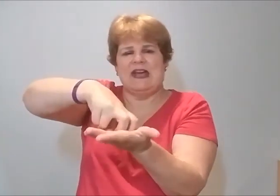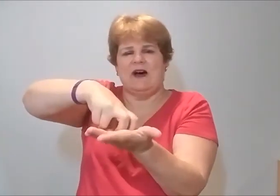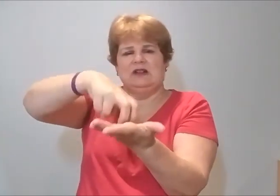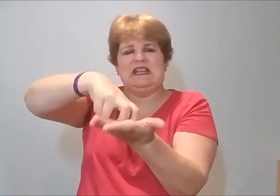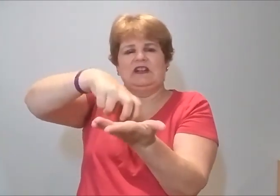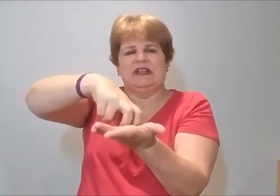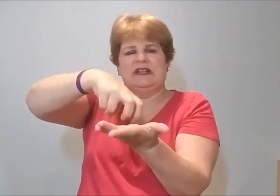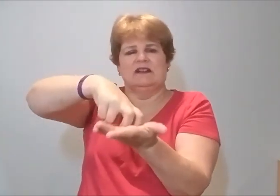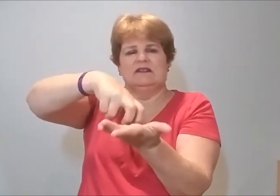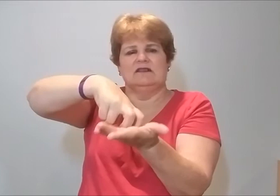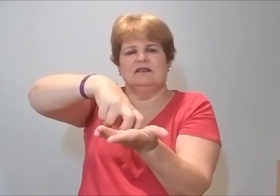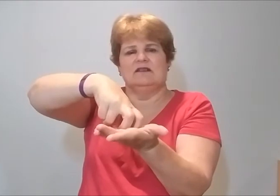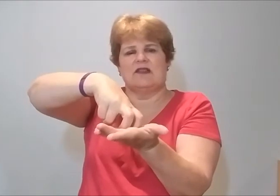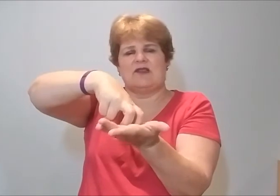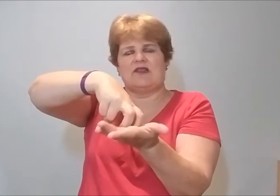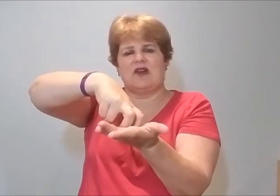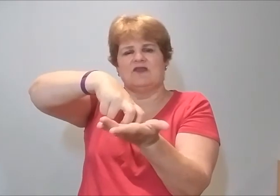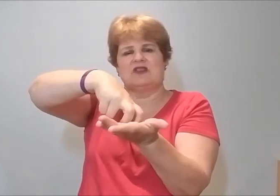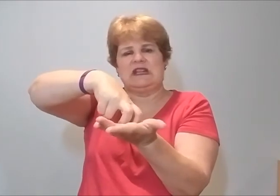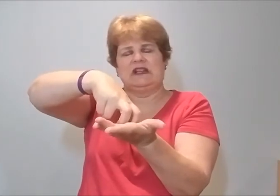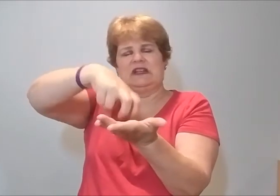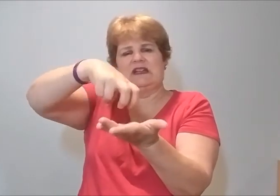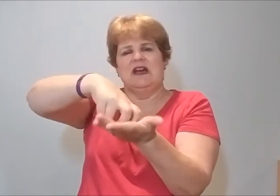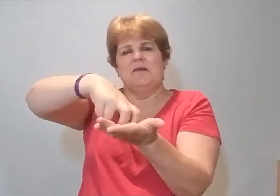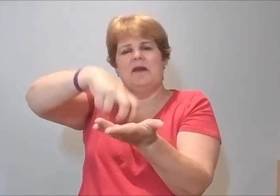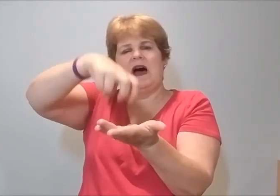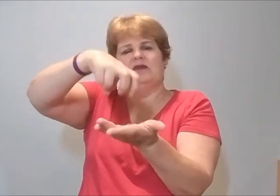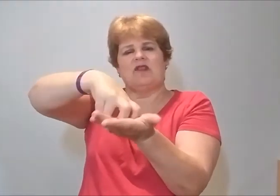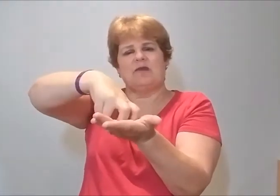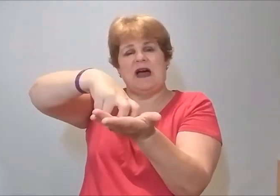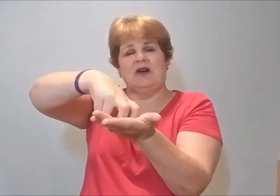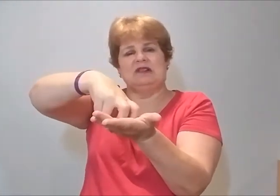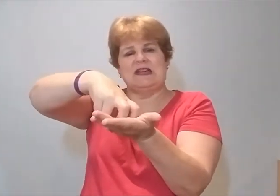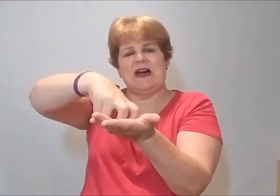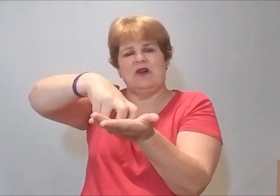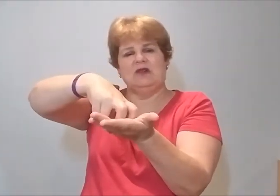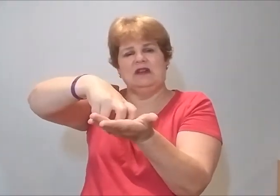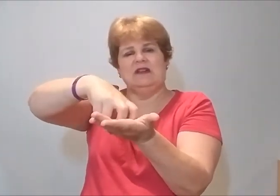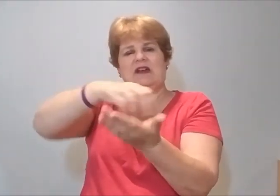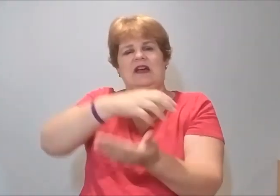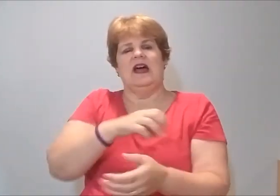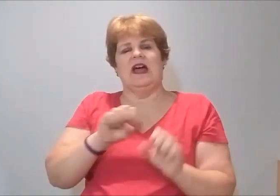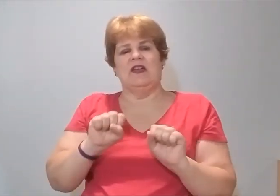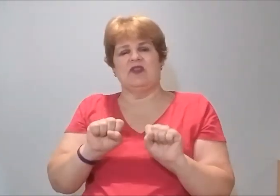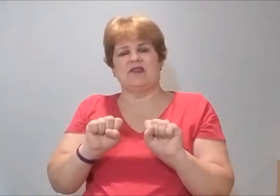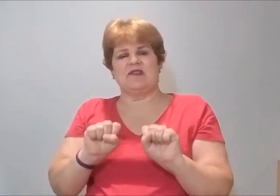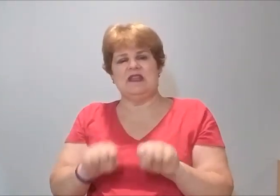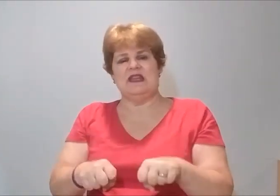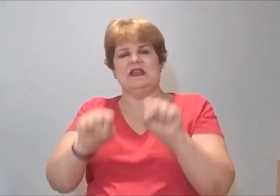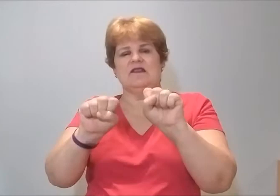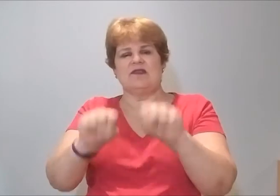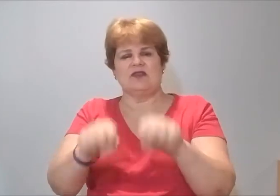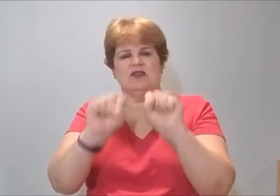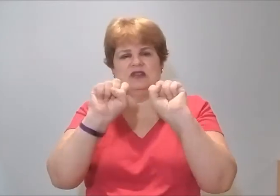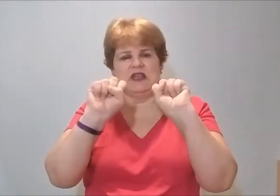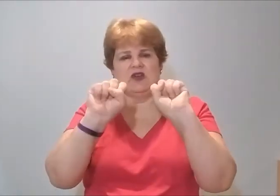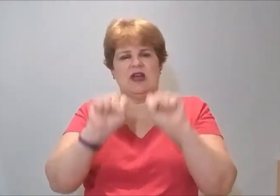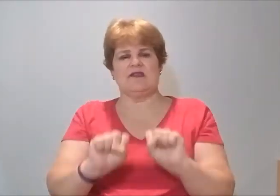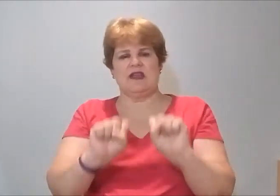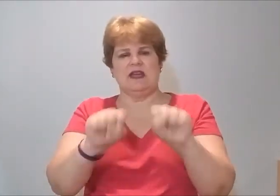down, kneeling. It's a sign for kneeling. Mountains bow down, and the seas, you take your S